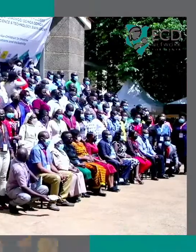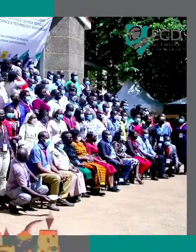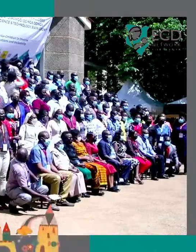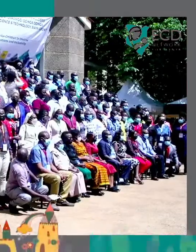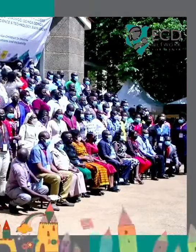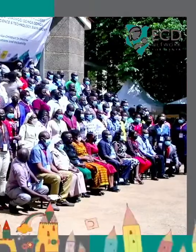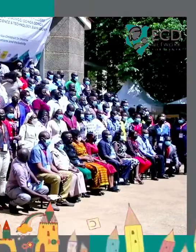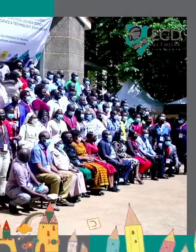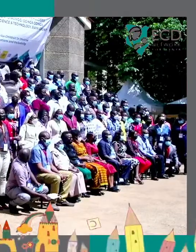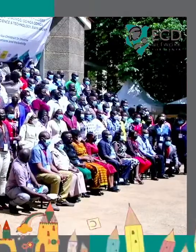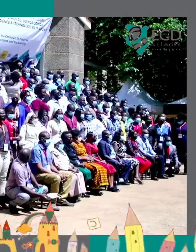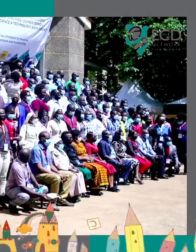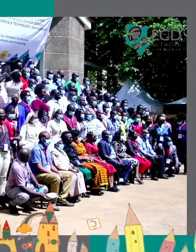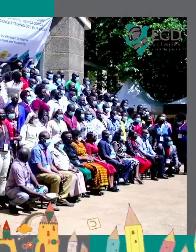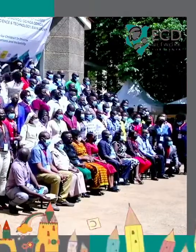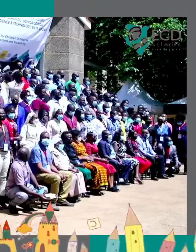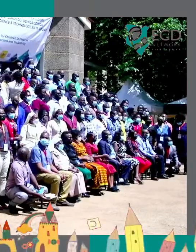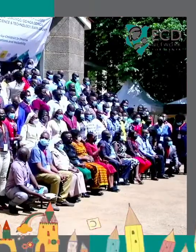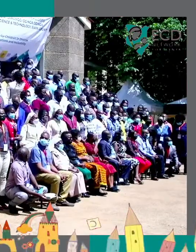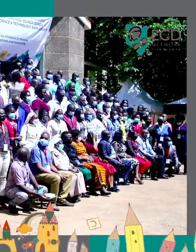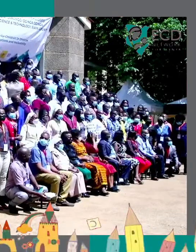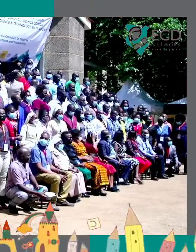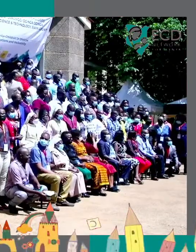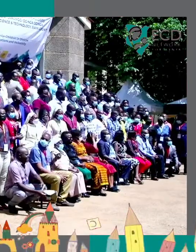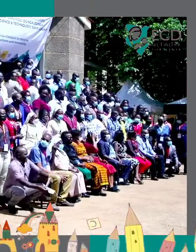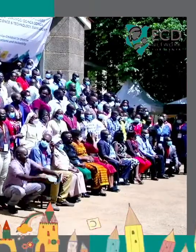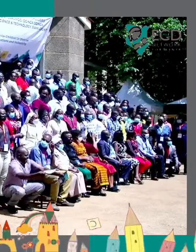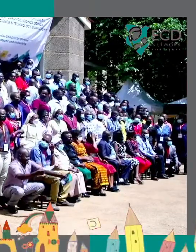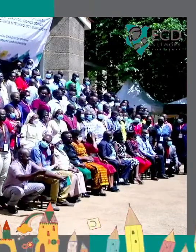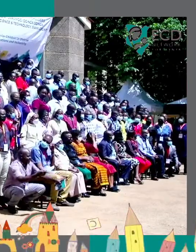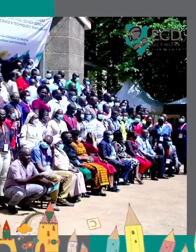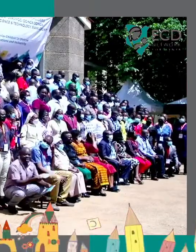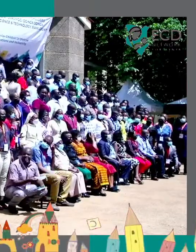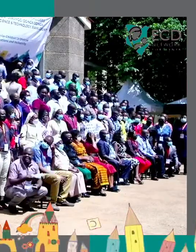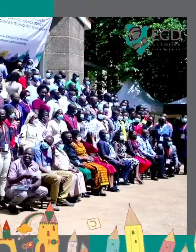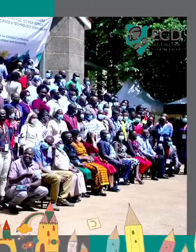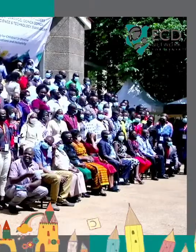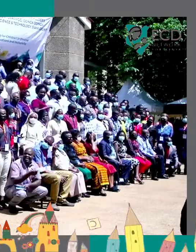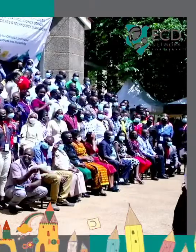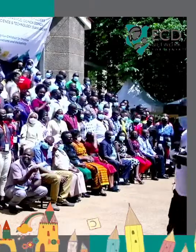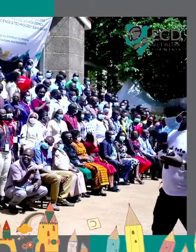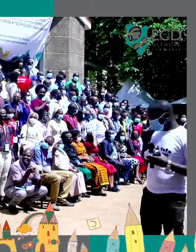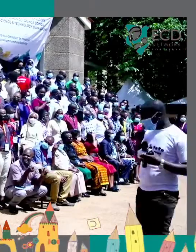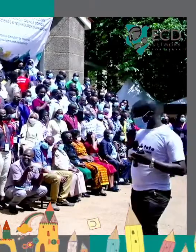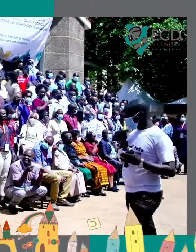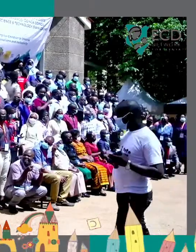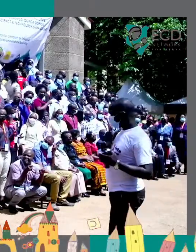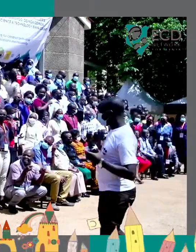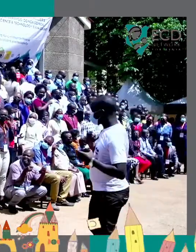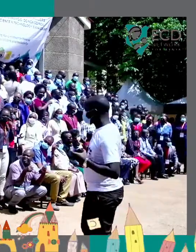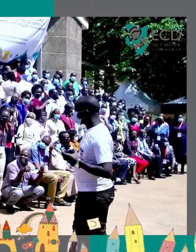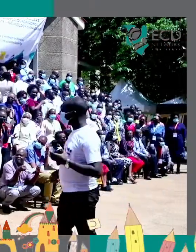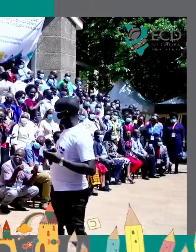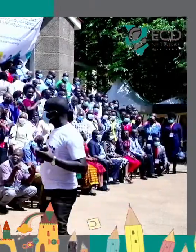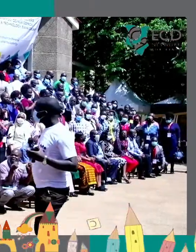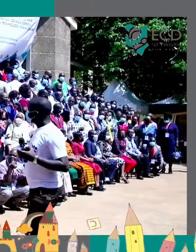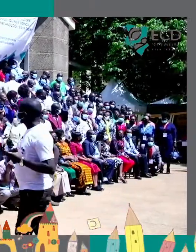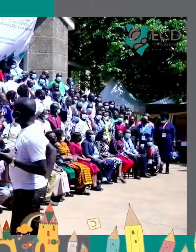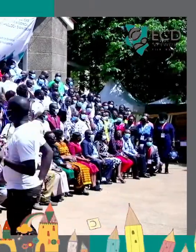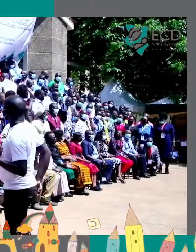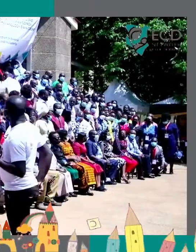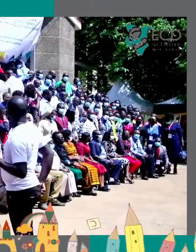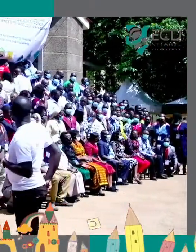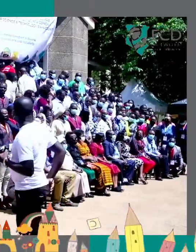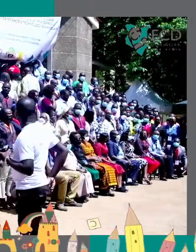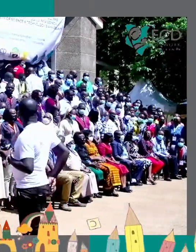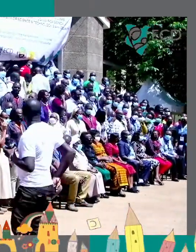jiduto nyalo ponya dongo Ajiduto jiduto nyalo ponya dongo Nyathi en mwandu